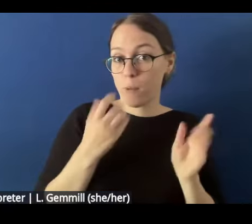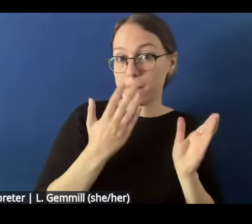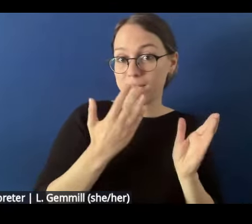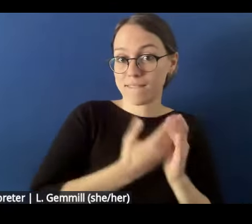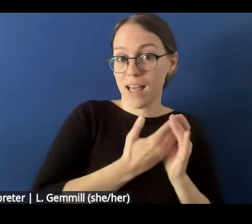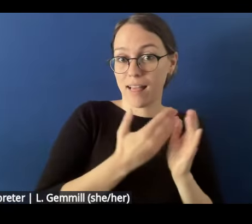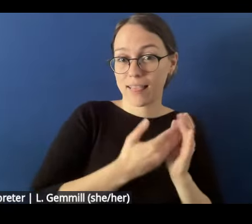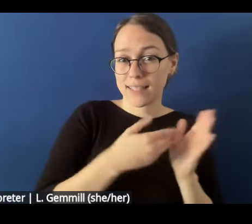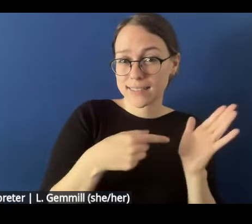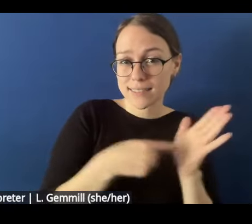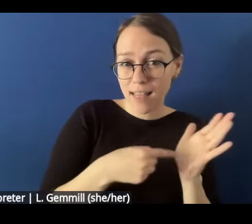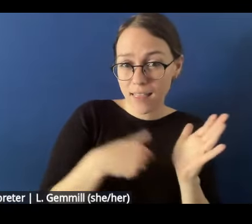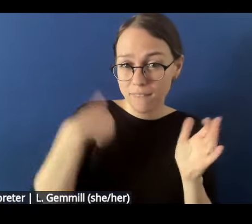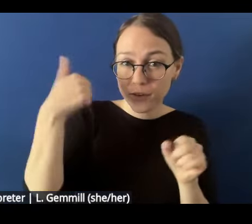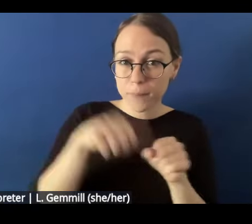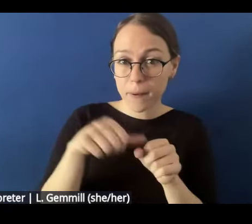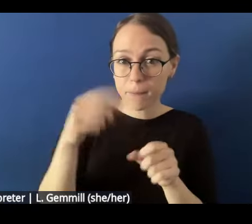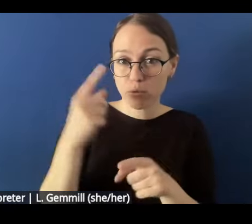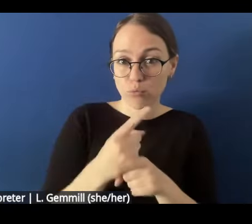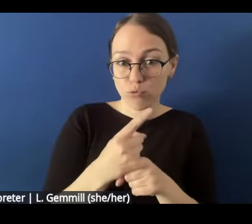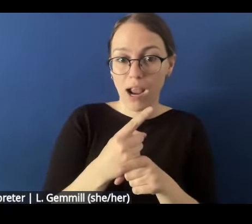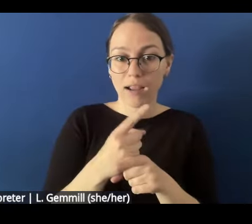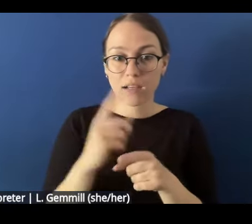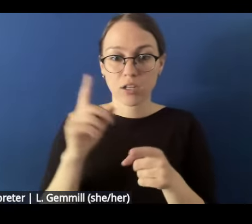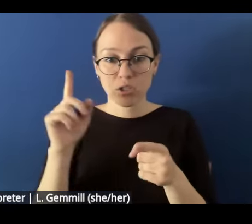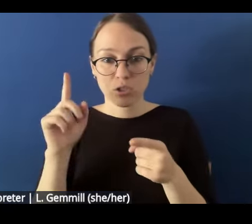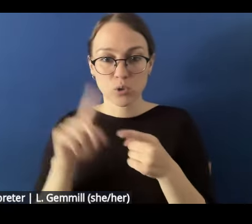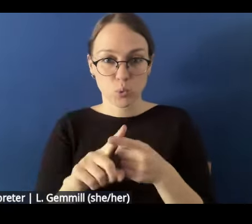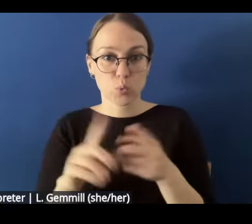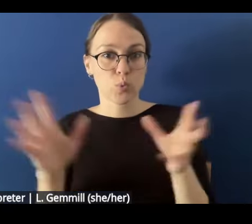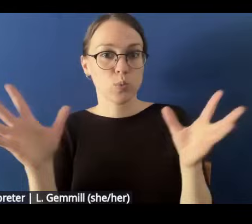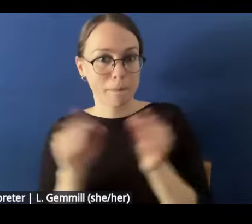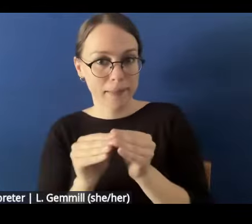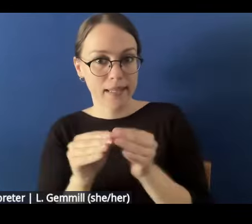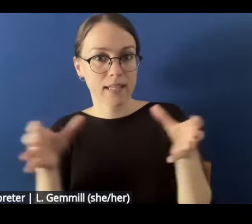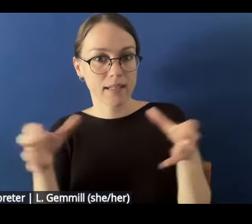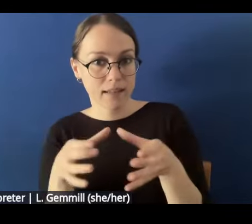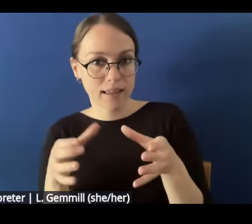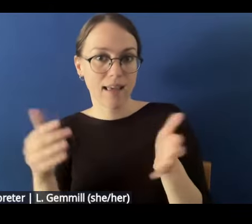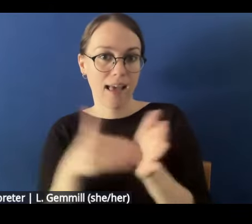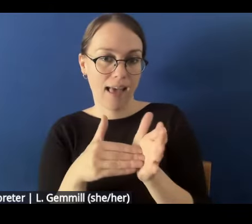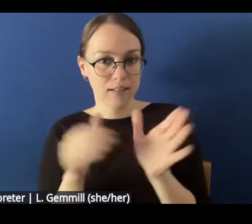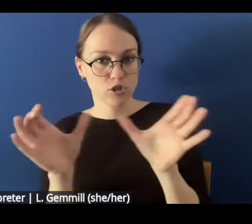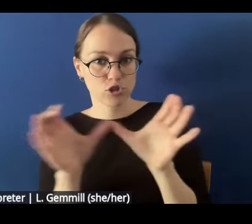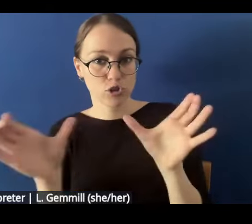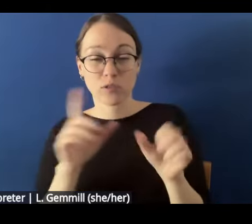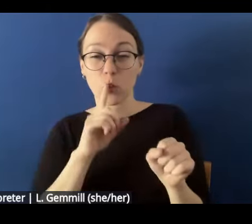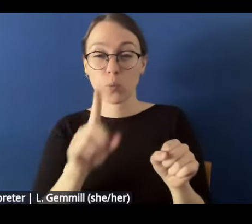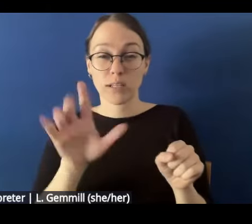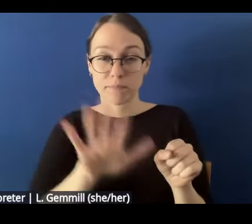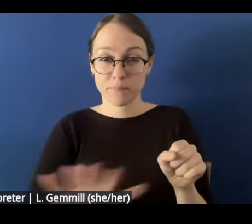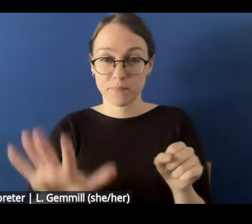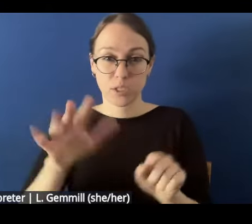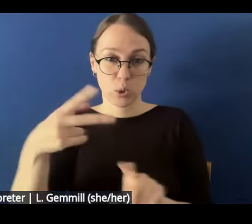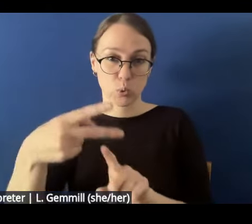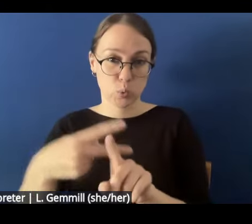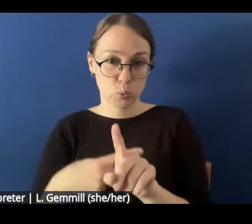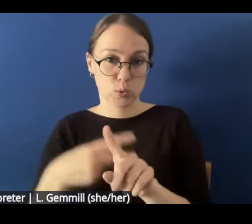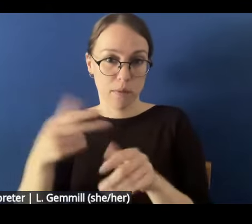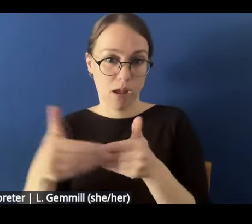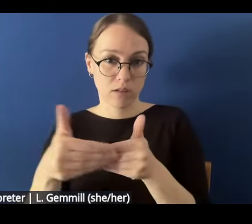if I remember correctly, to meet and certify. So it's like a roughly 2 months. Certified to the ballot. Correct. To the